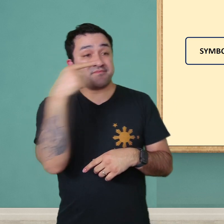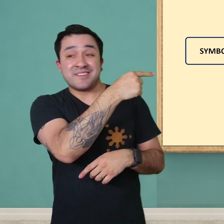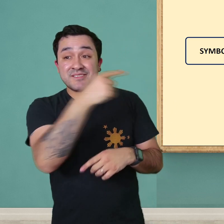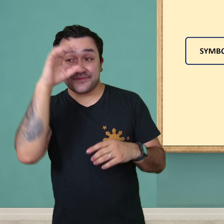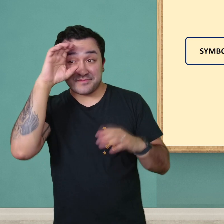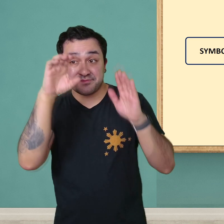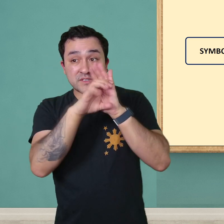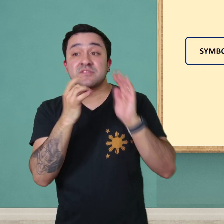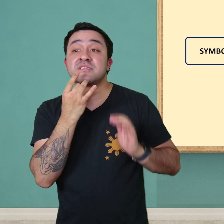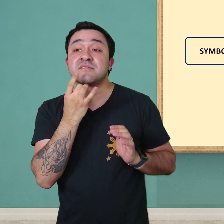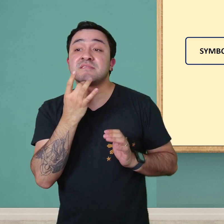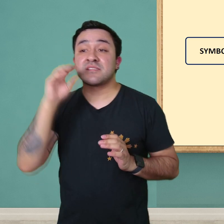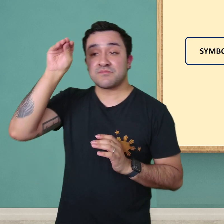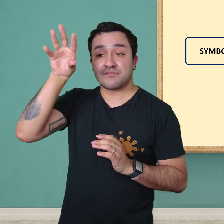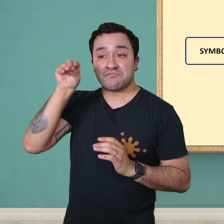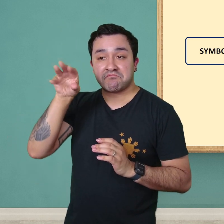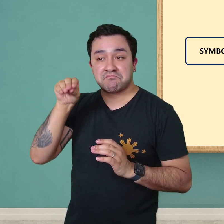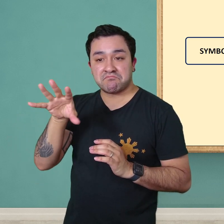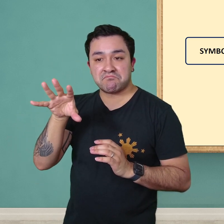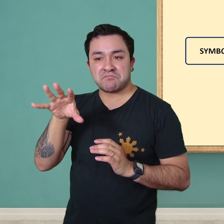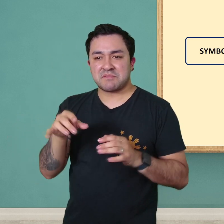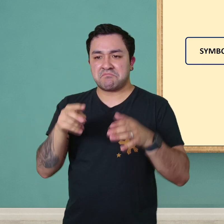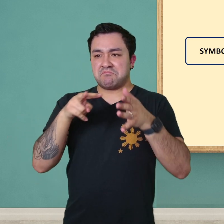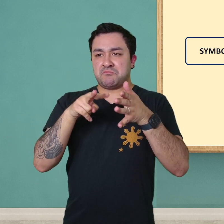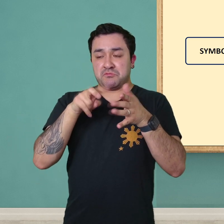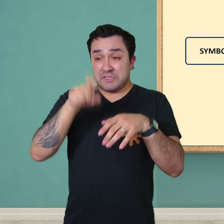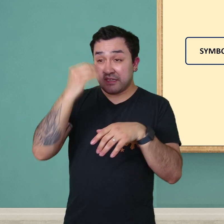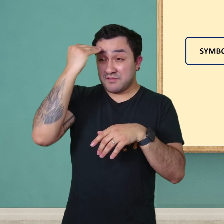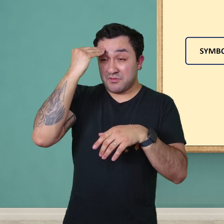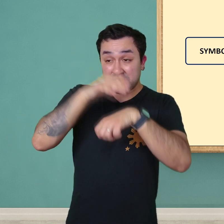light. Language does not matter when looking at this picture.